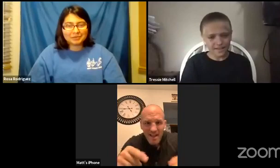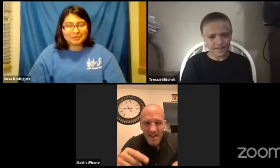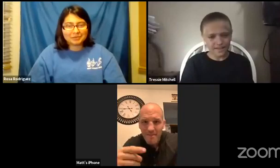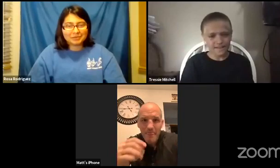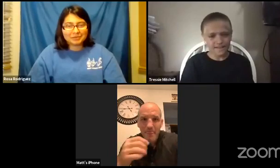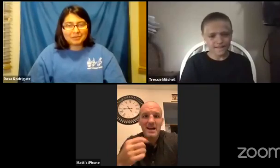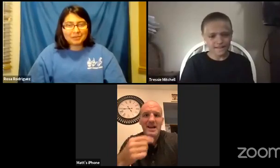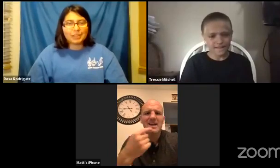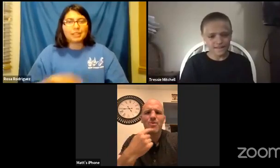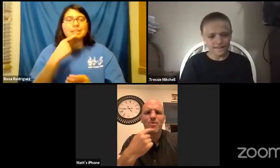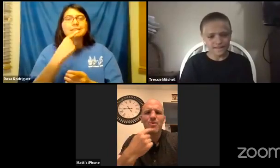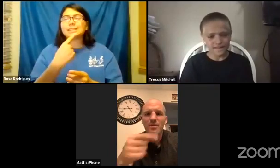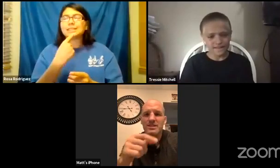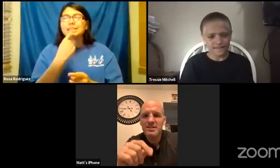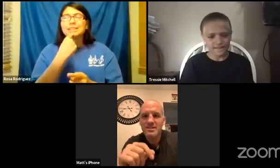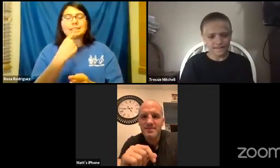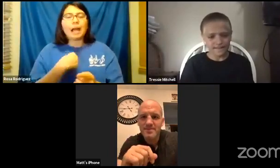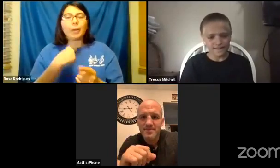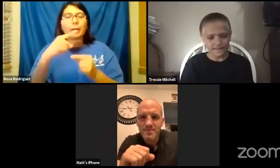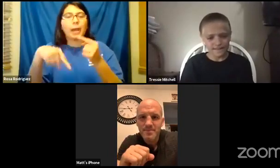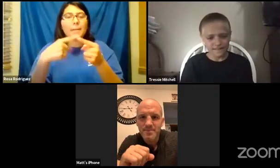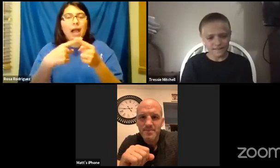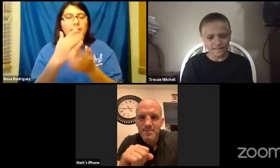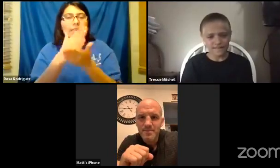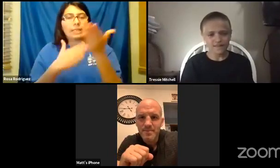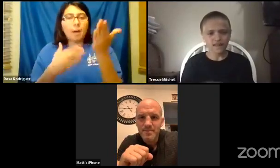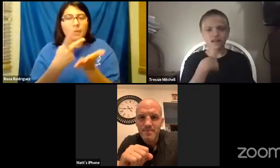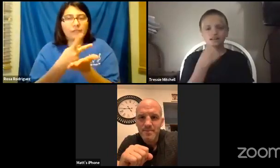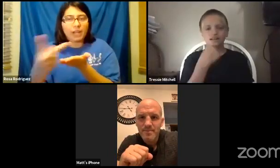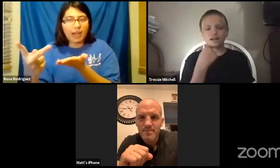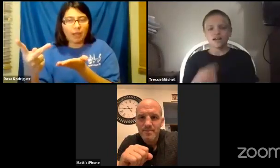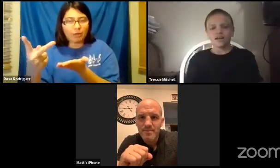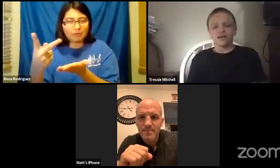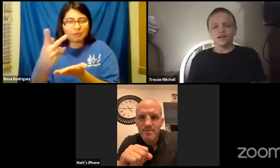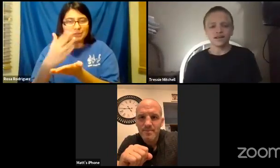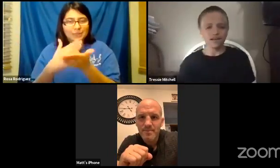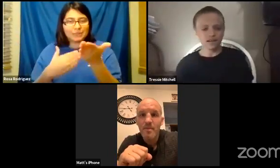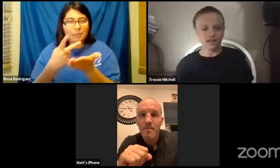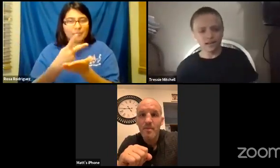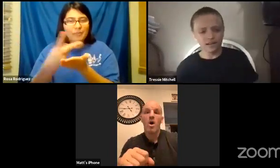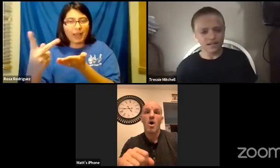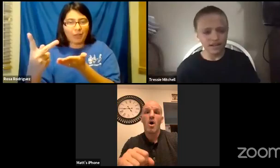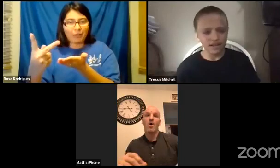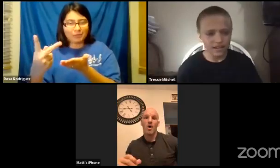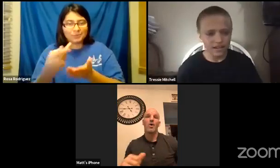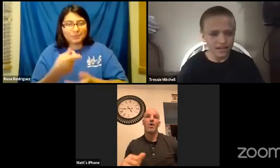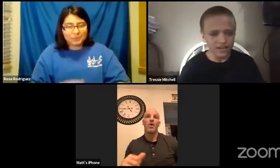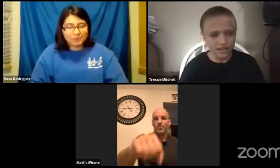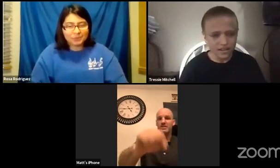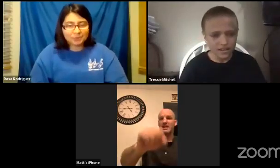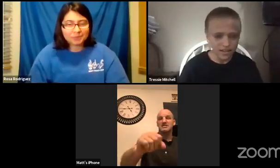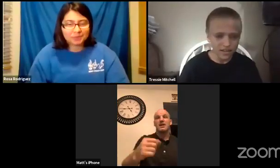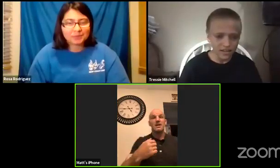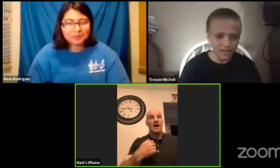Well, can you tell me a little bit about your, what was that? Repeat that. Failures.